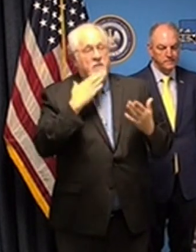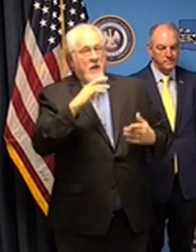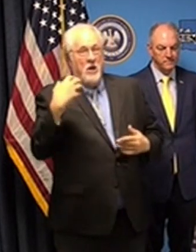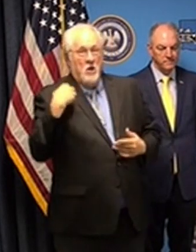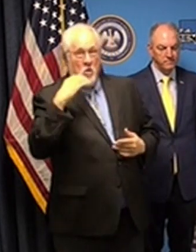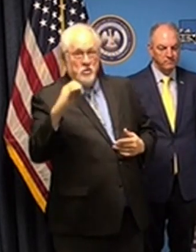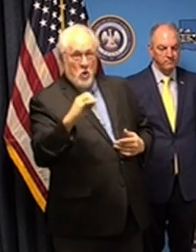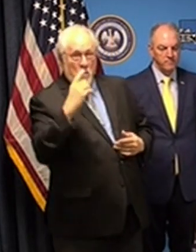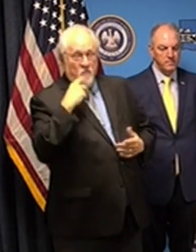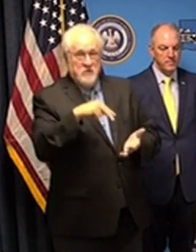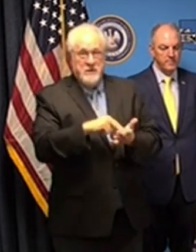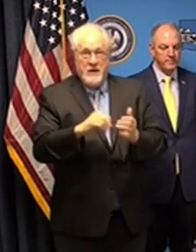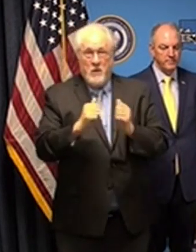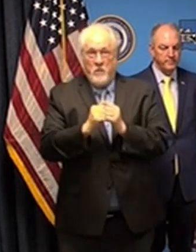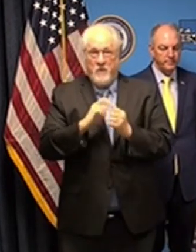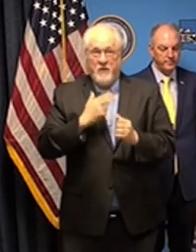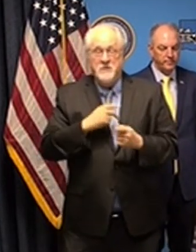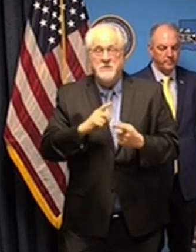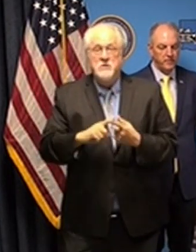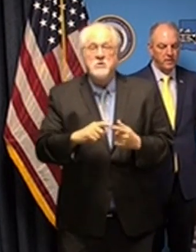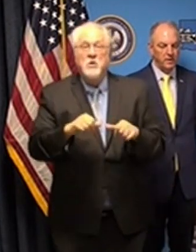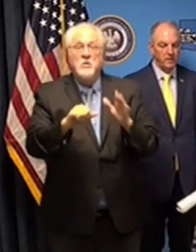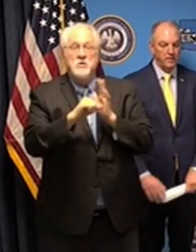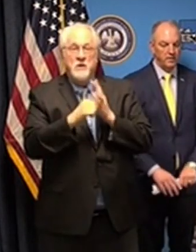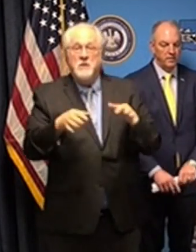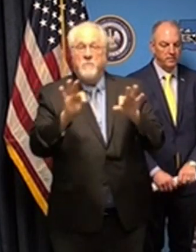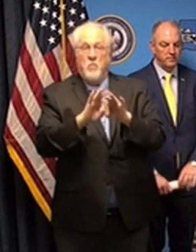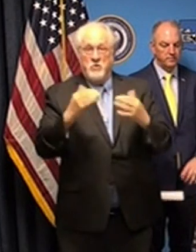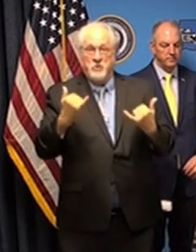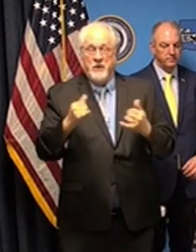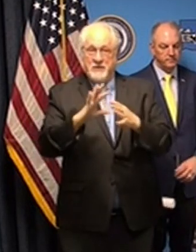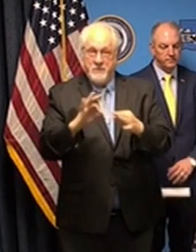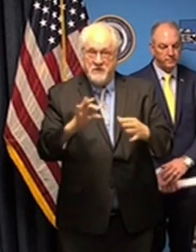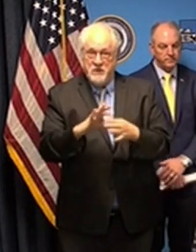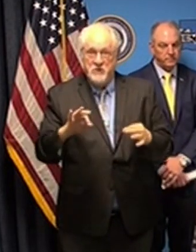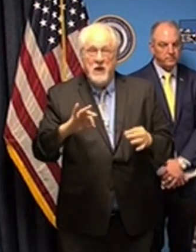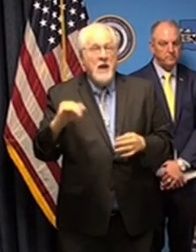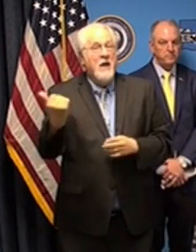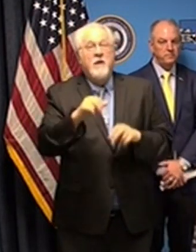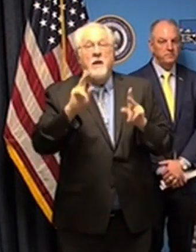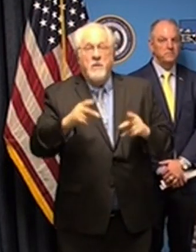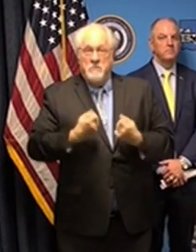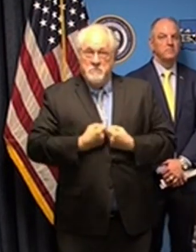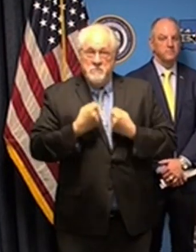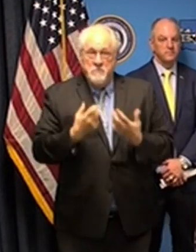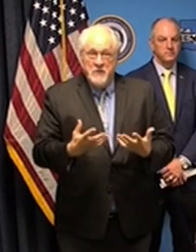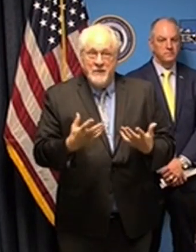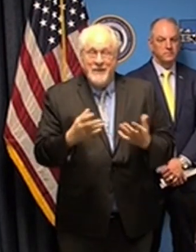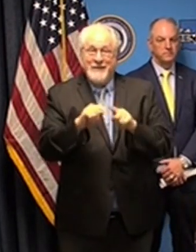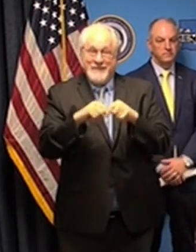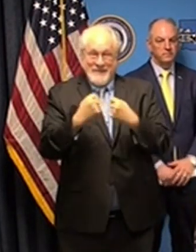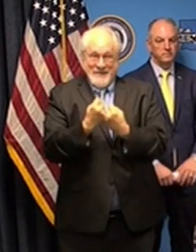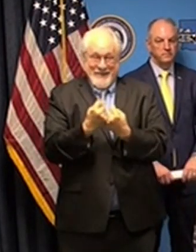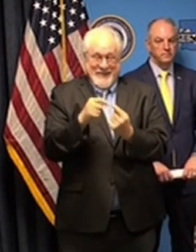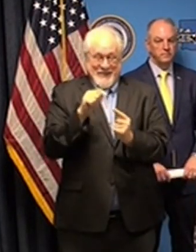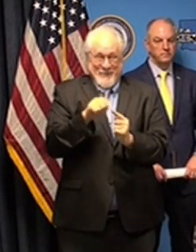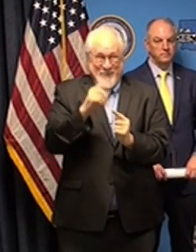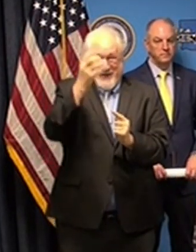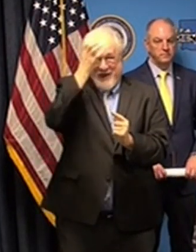Coach O for standing with us today to express the importance of today's message. If anyone can express the importance of a team